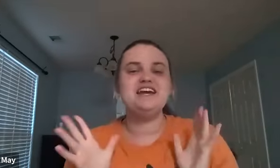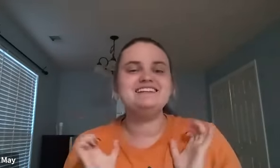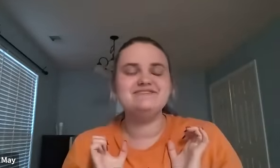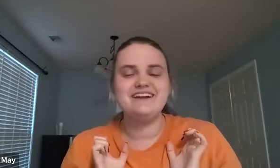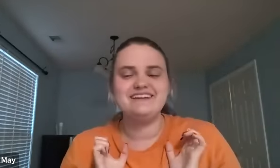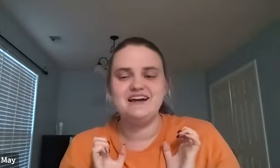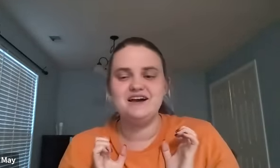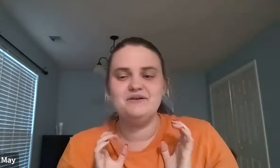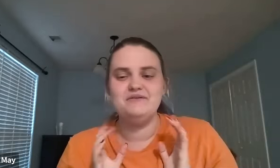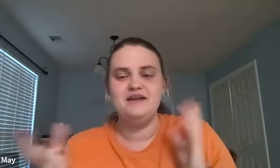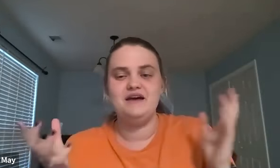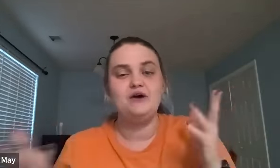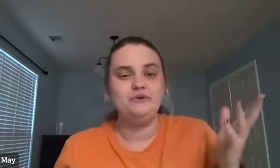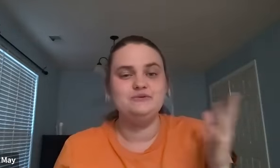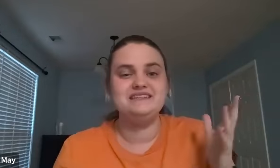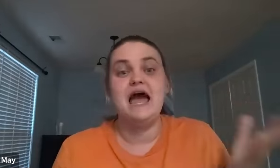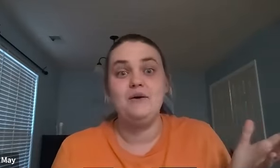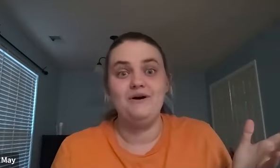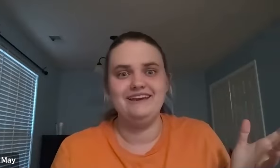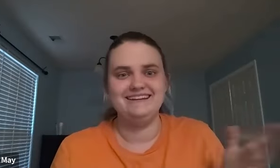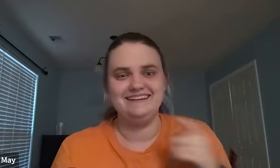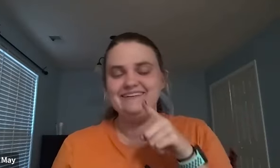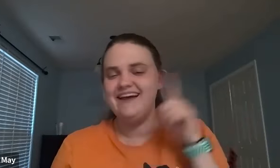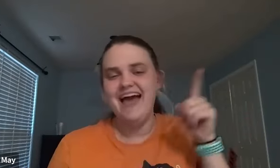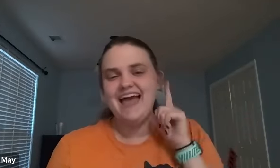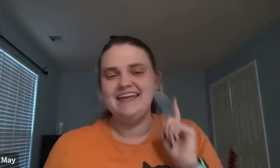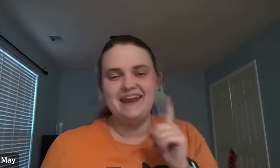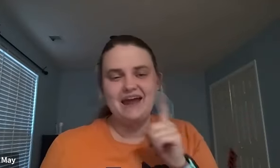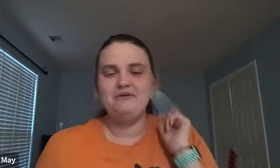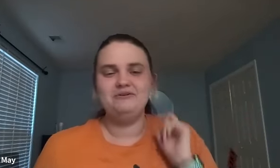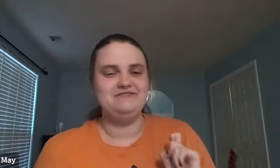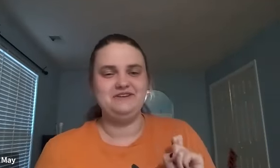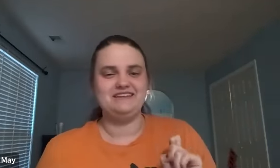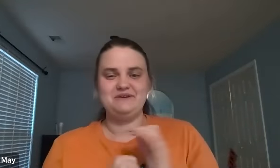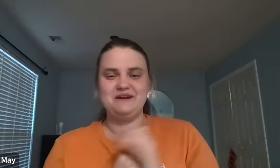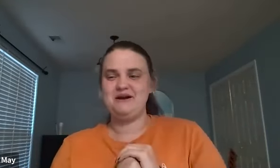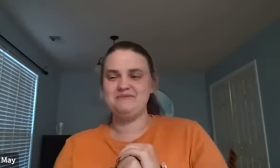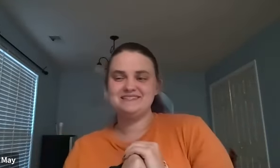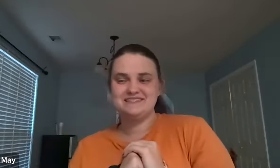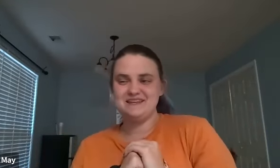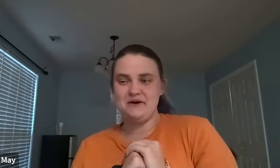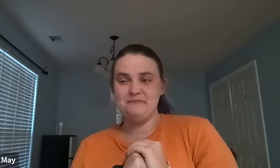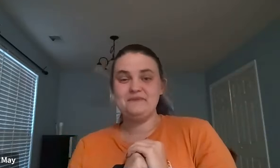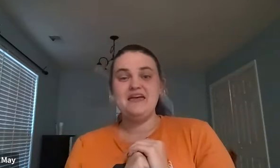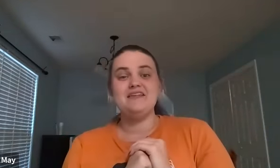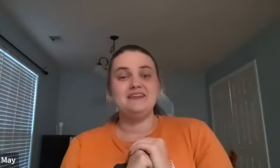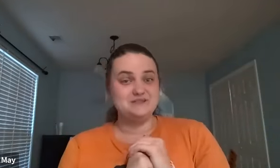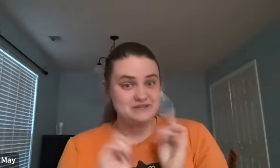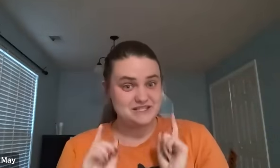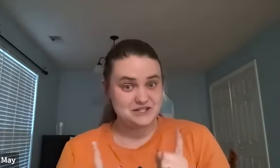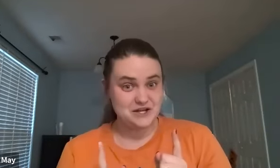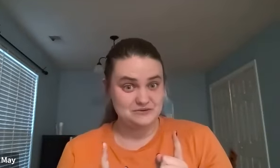asked if I can, how we would say I want candy. And I will give you guys that one, I promise. So the next one is